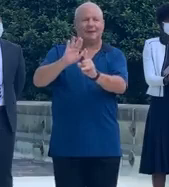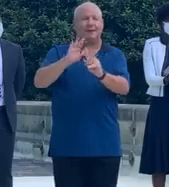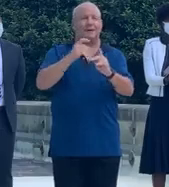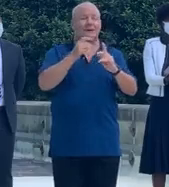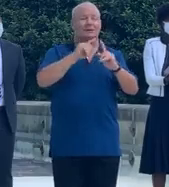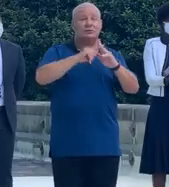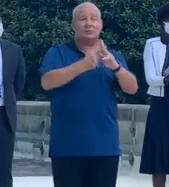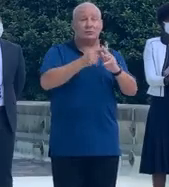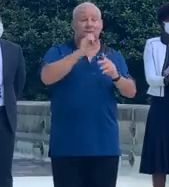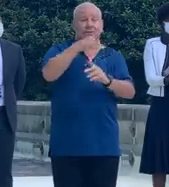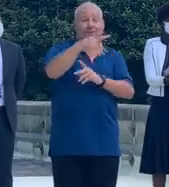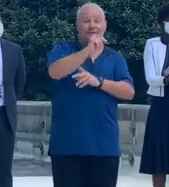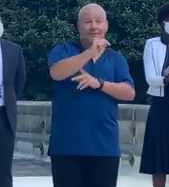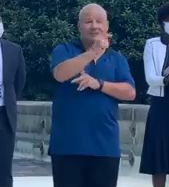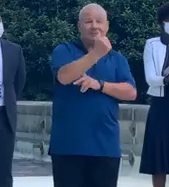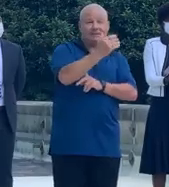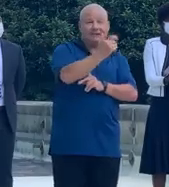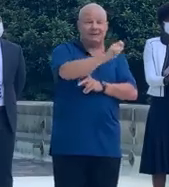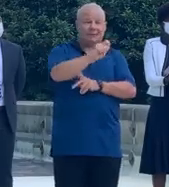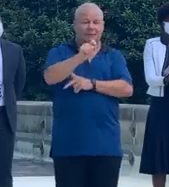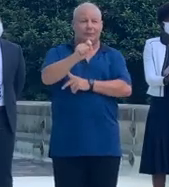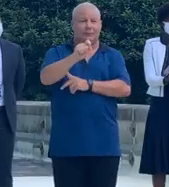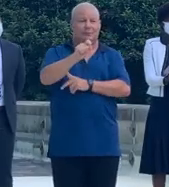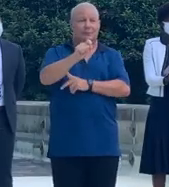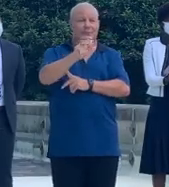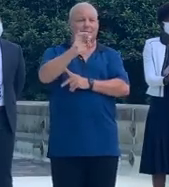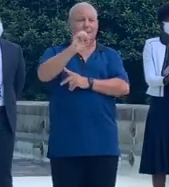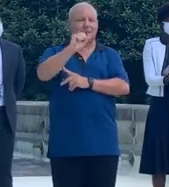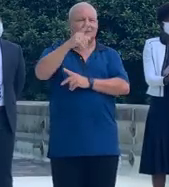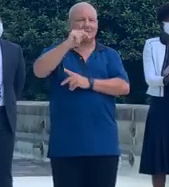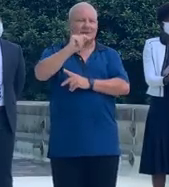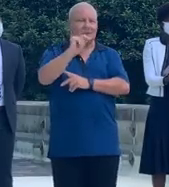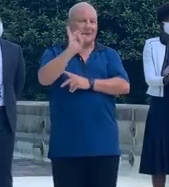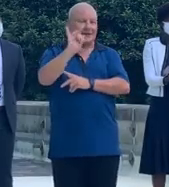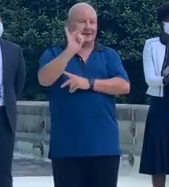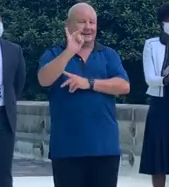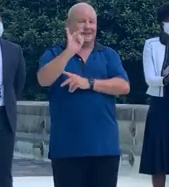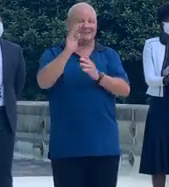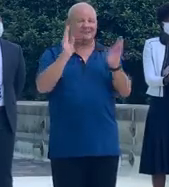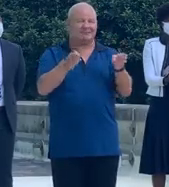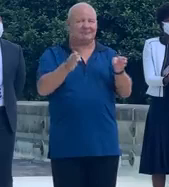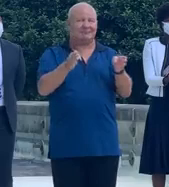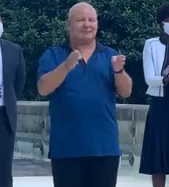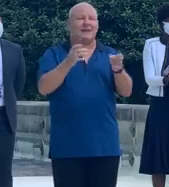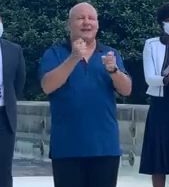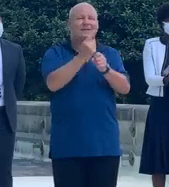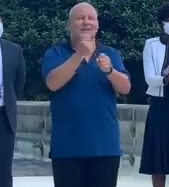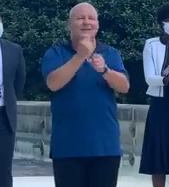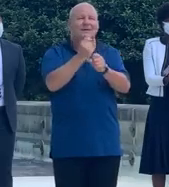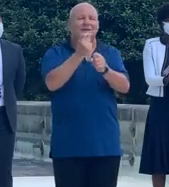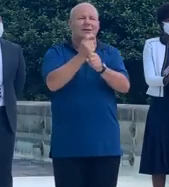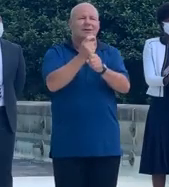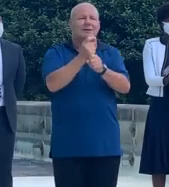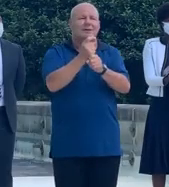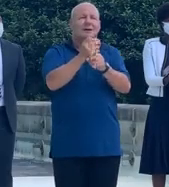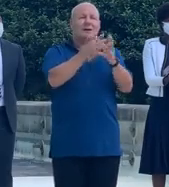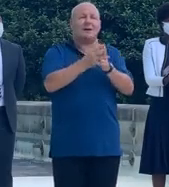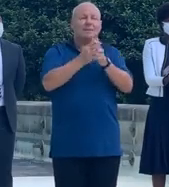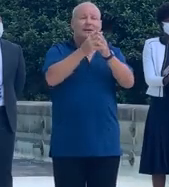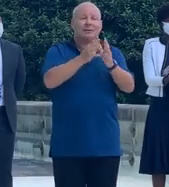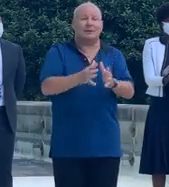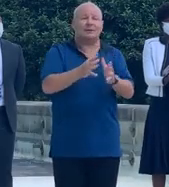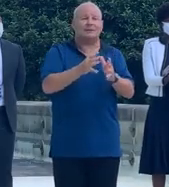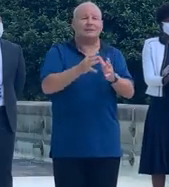September 15th to September 18th. And whereas each year, Americans observe